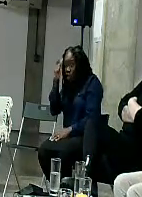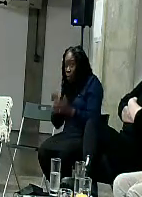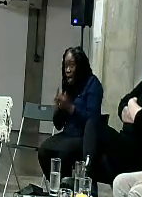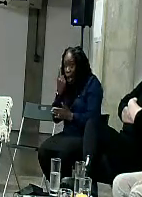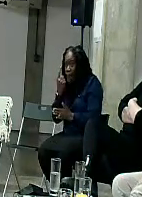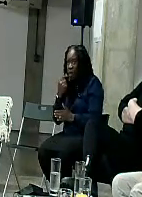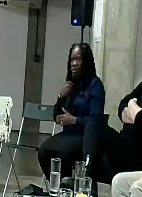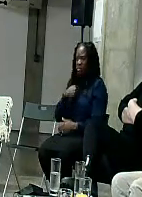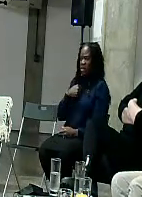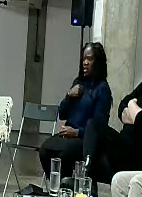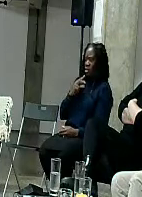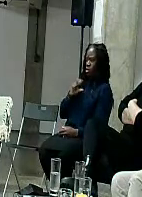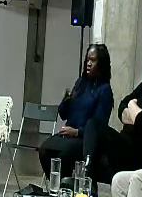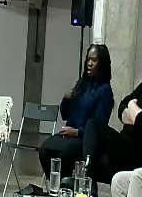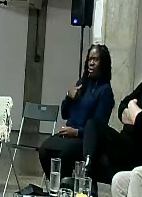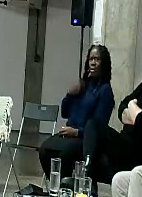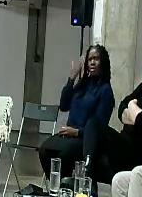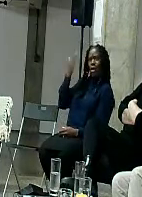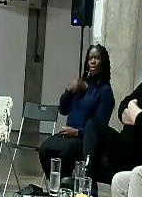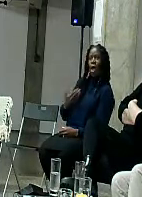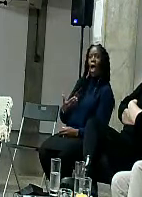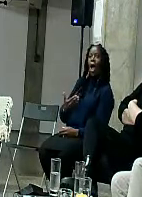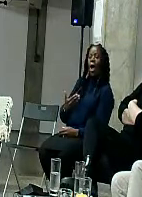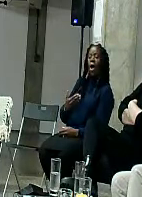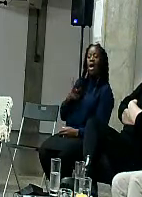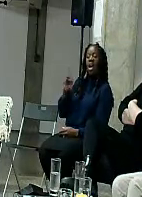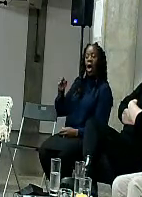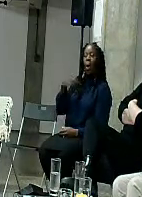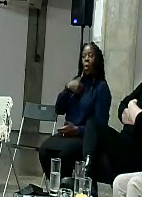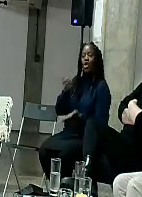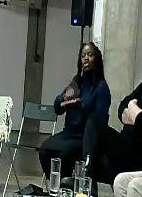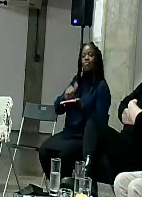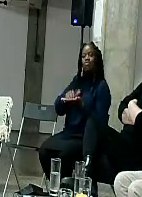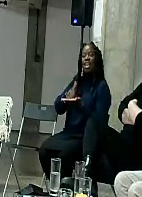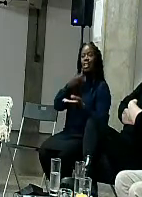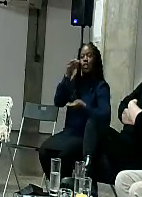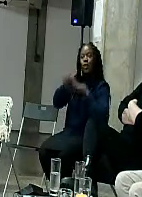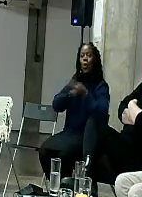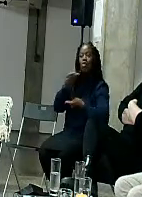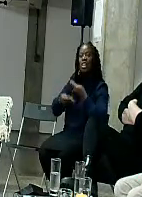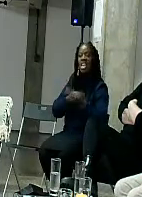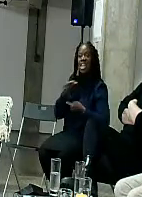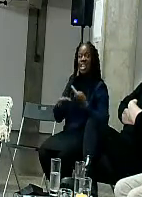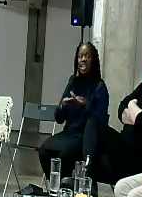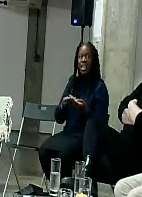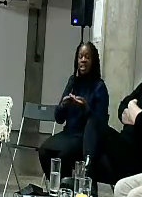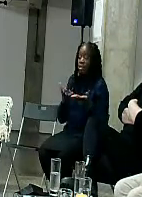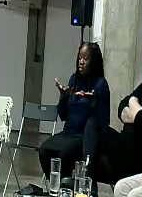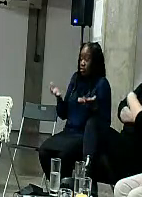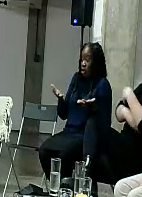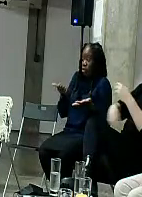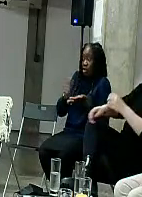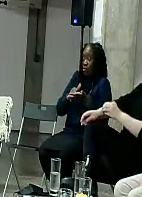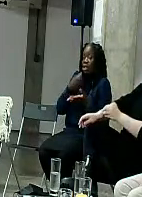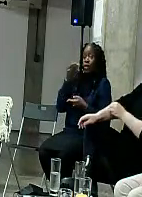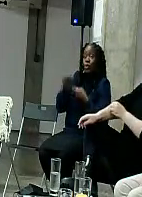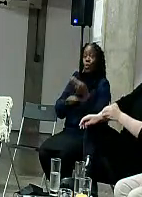no. So they said, we're going to run the story. I said, yeah. So we know. Anyway, they ran the story.